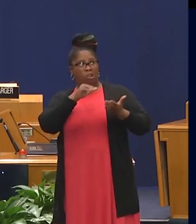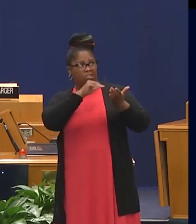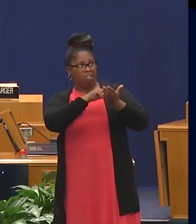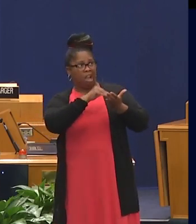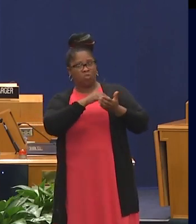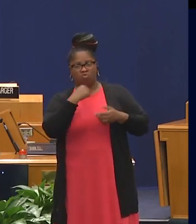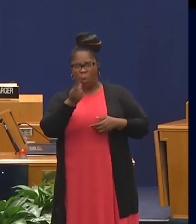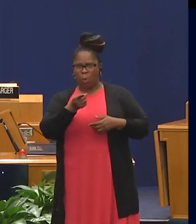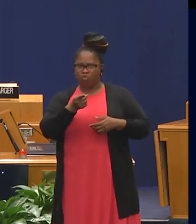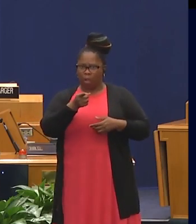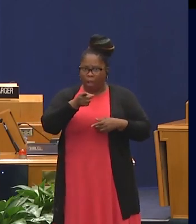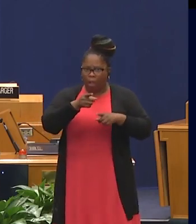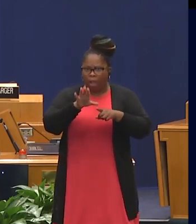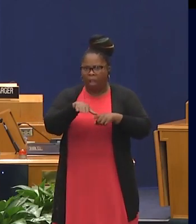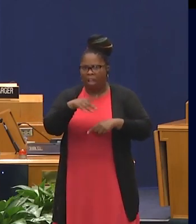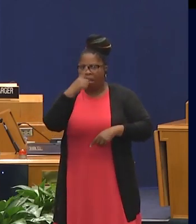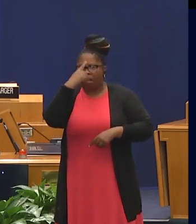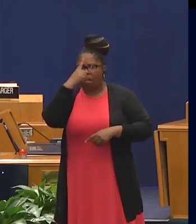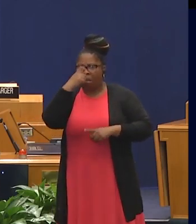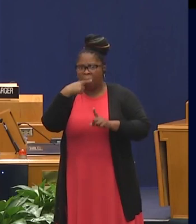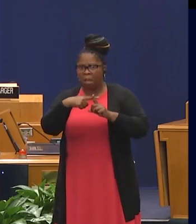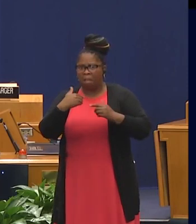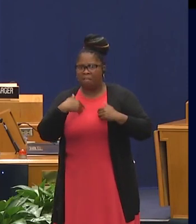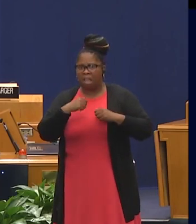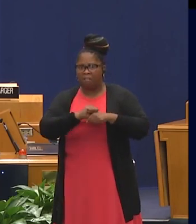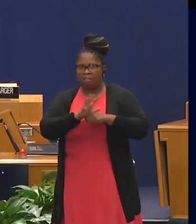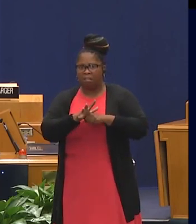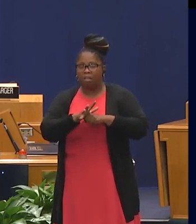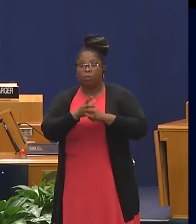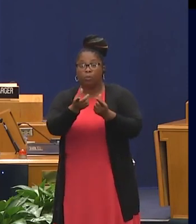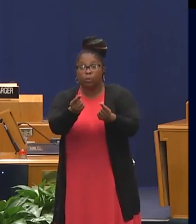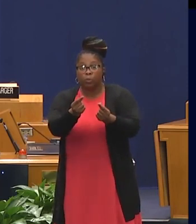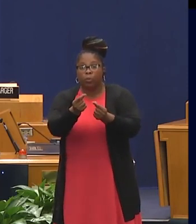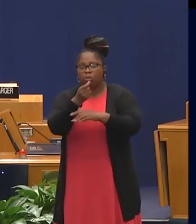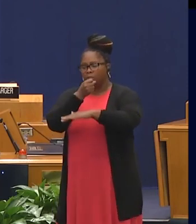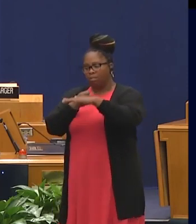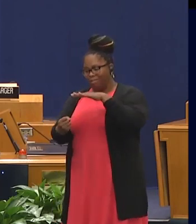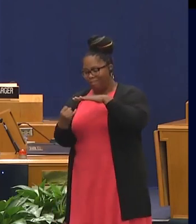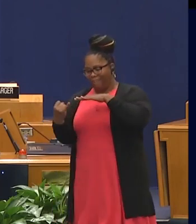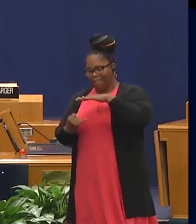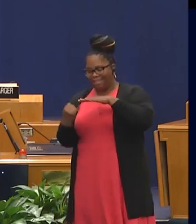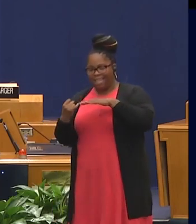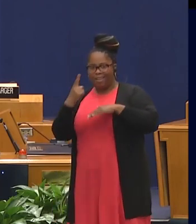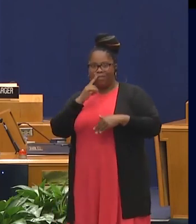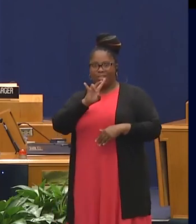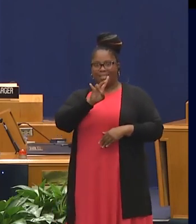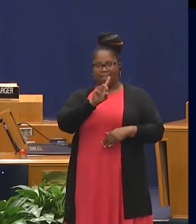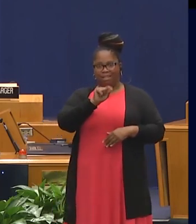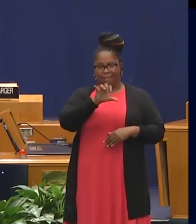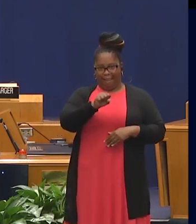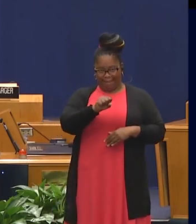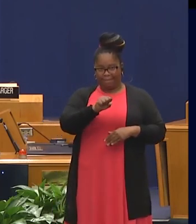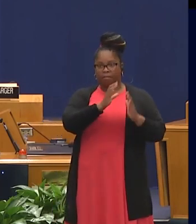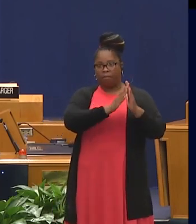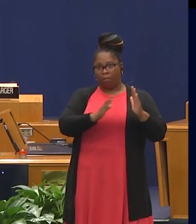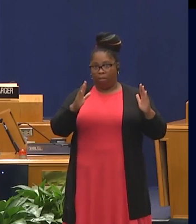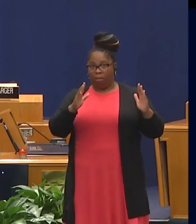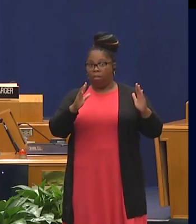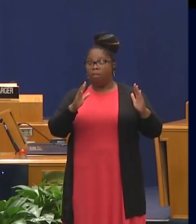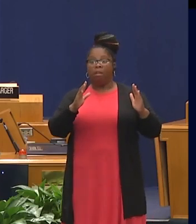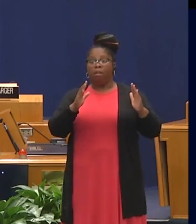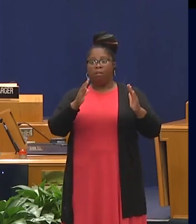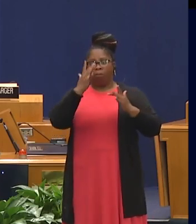positive, please self-isolate for 7 days and 72 hours after symptoms and fever subside. Please also